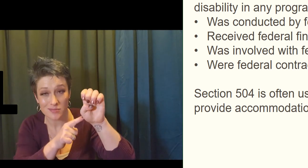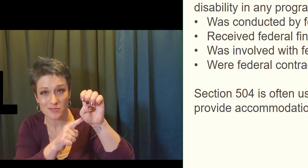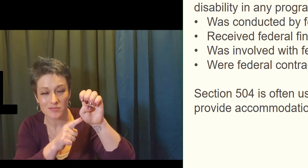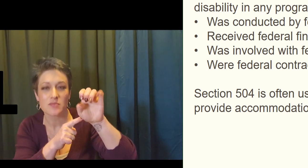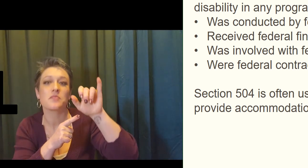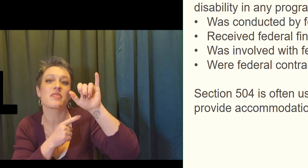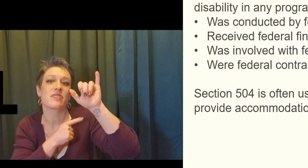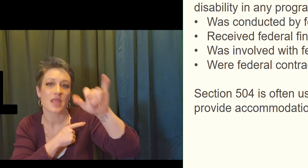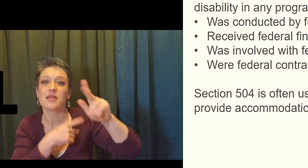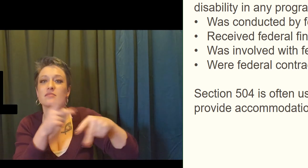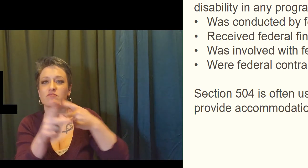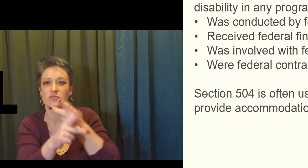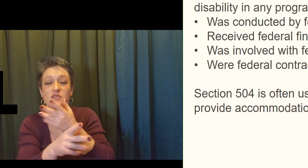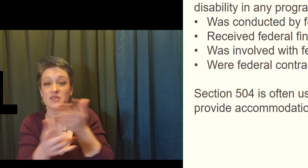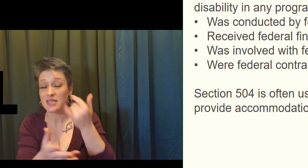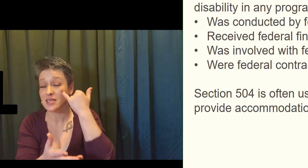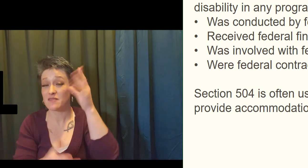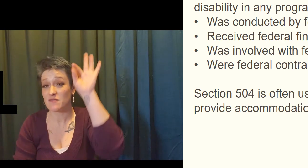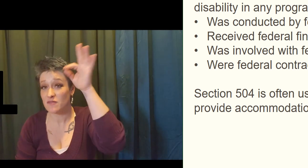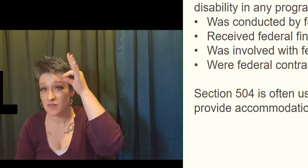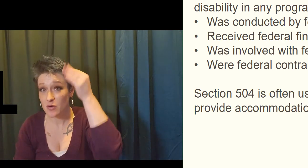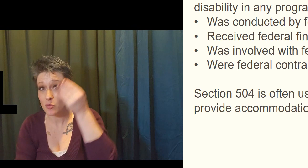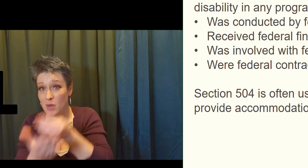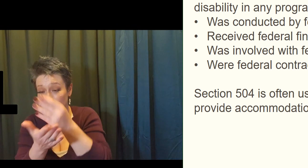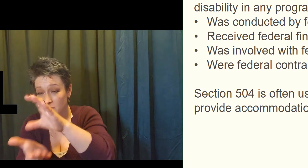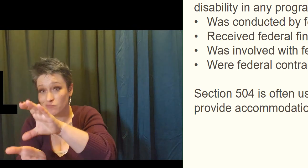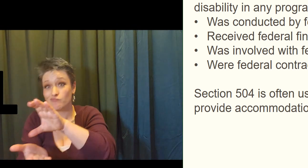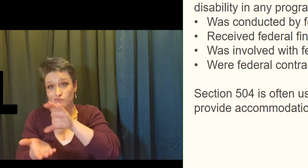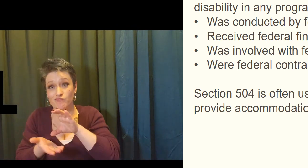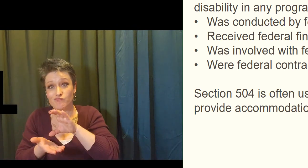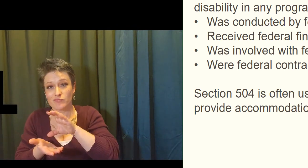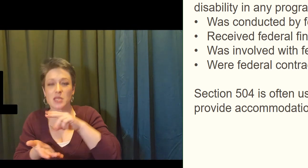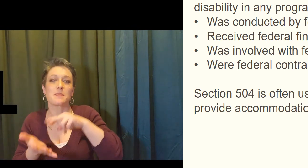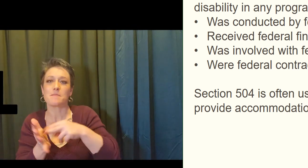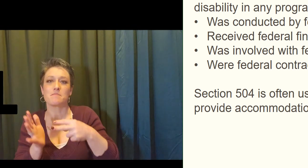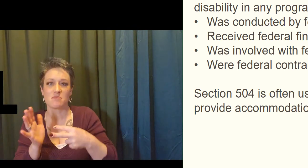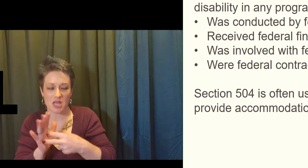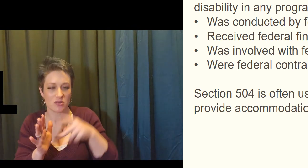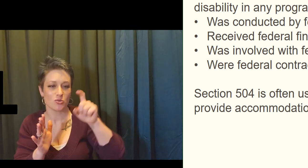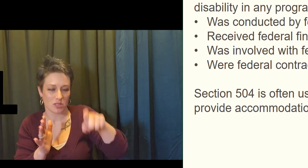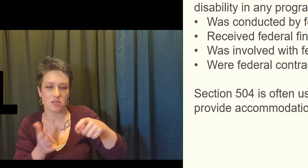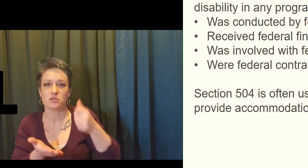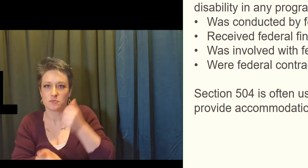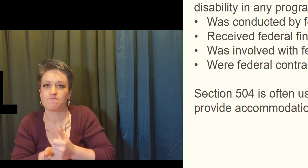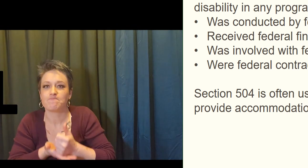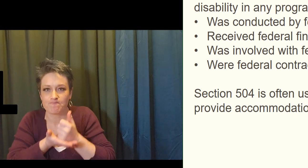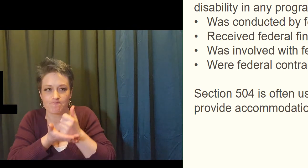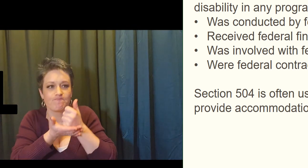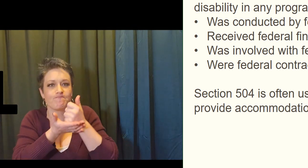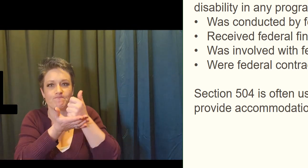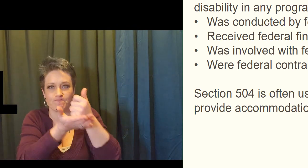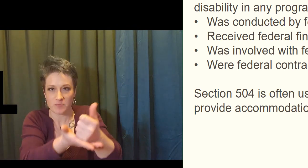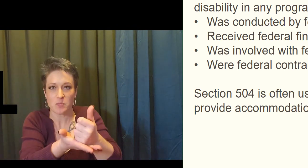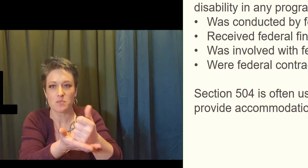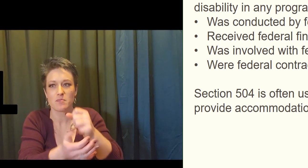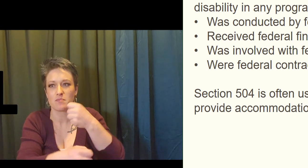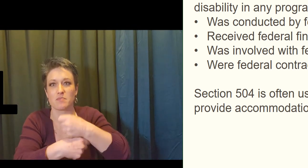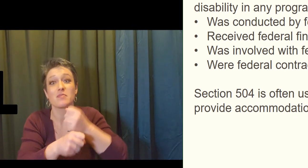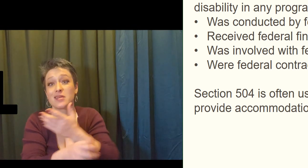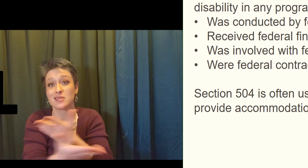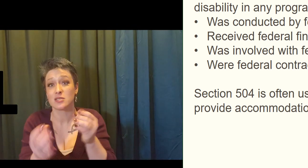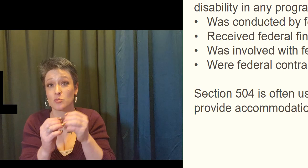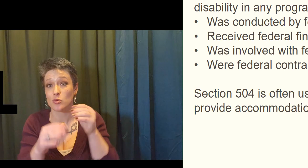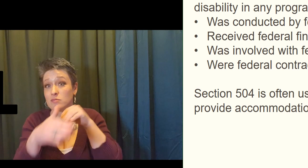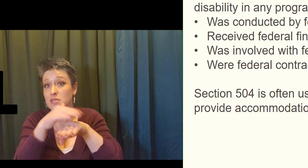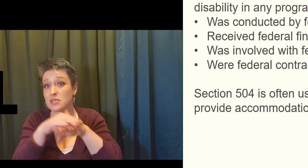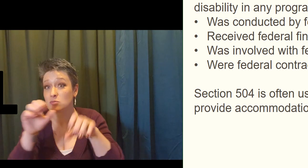feel the braille, right? That's the kind of thing that this is for. If the federal government is subsidizing the building, then it